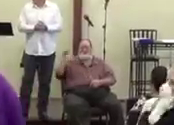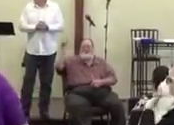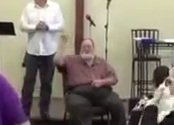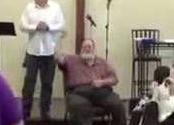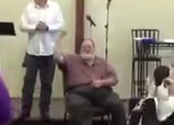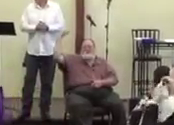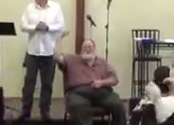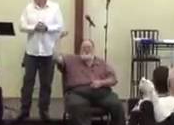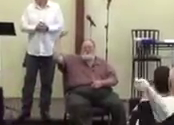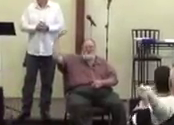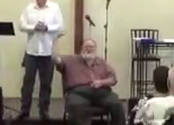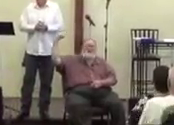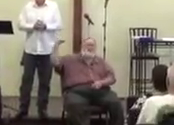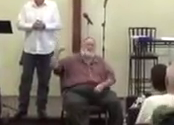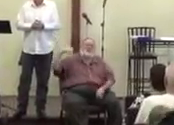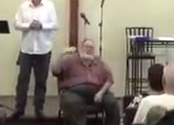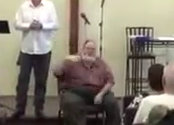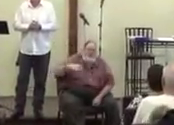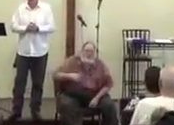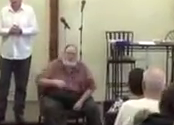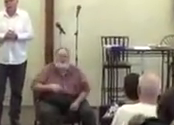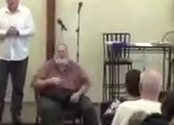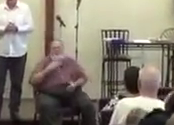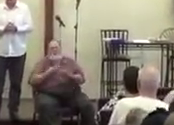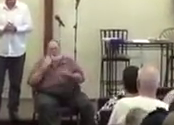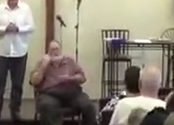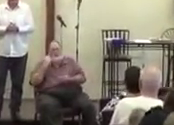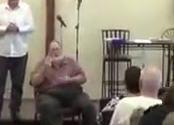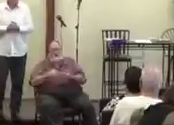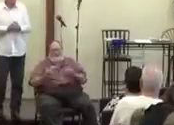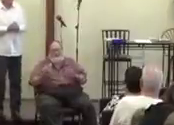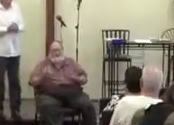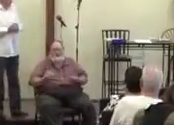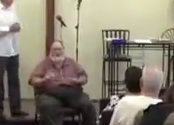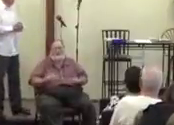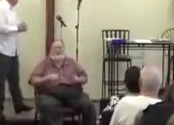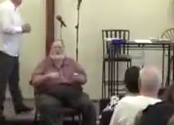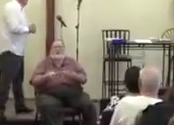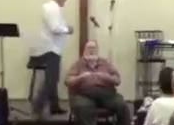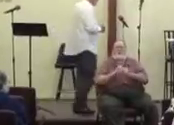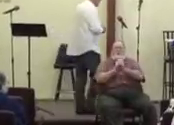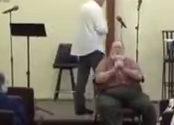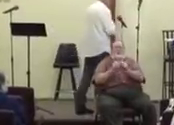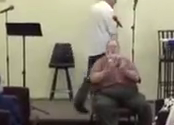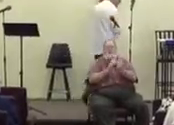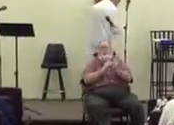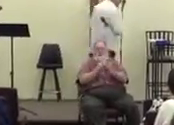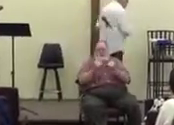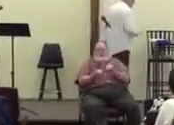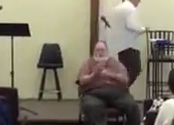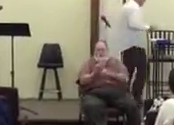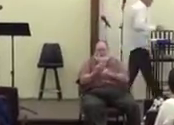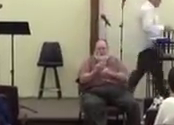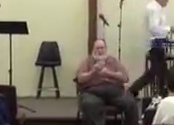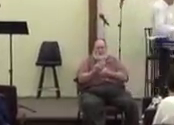So, well, it's good to see everybody. Are you ready to worship Jesus this morning? Yes. You know,